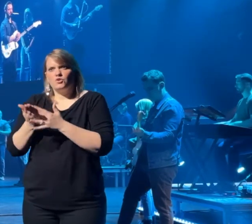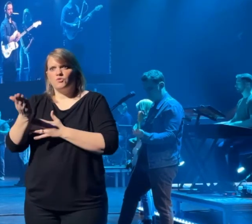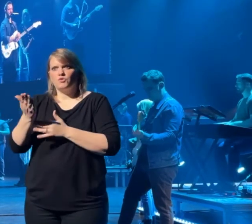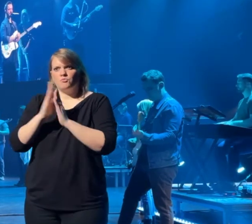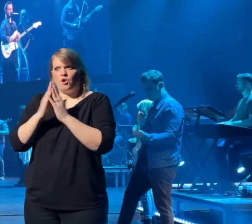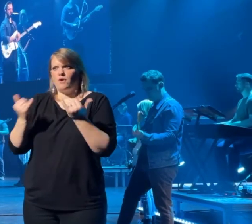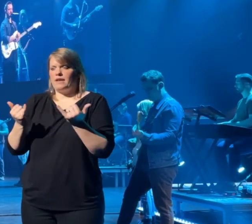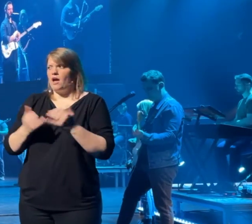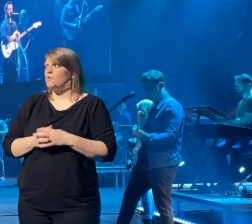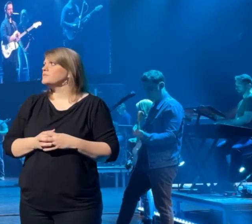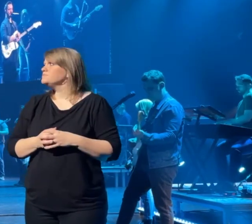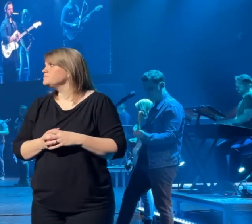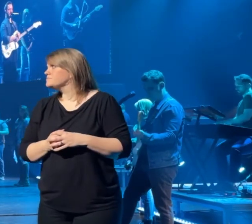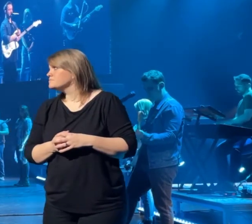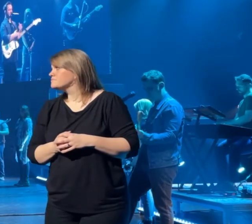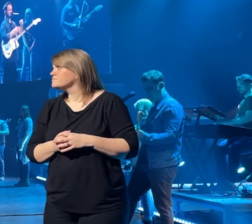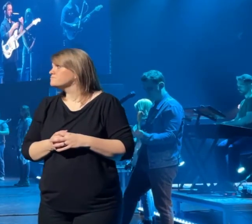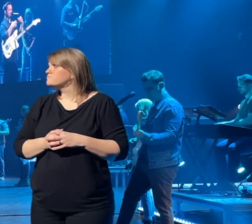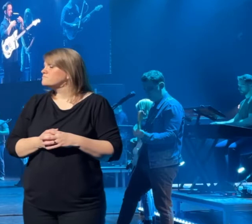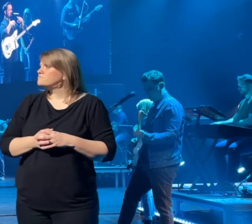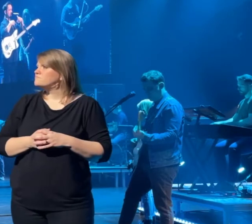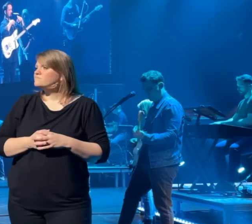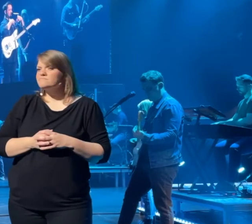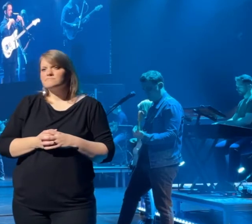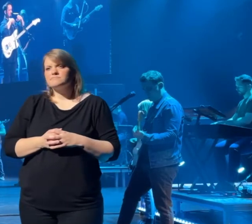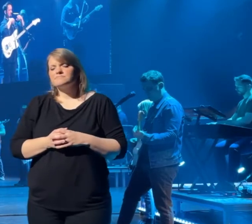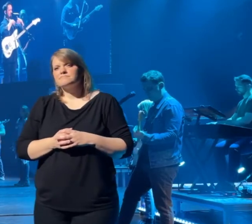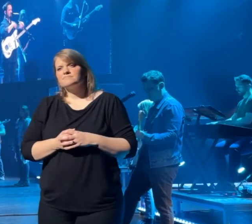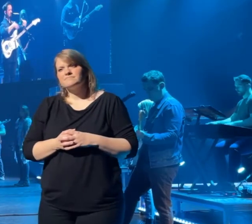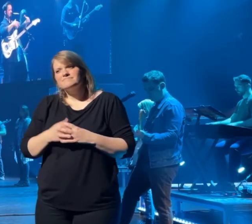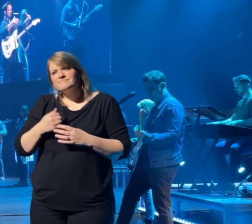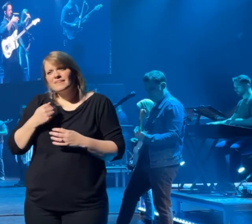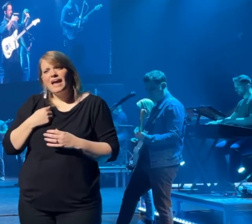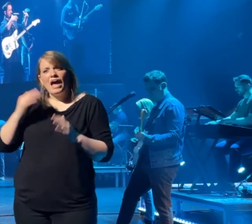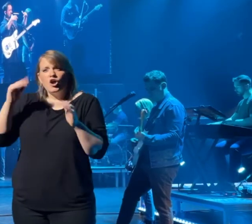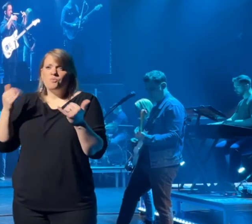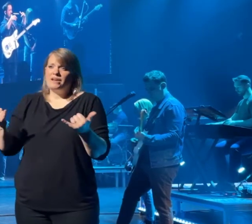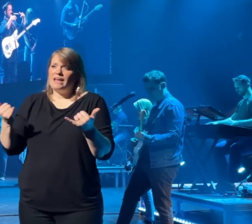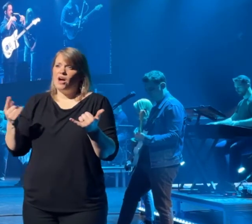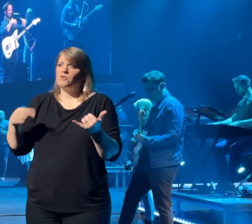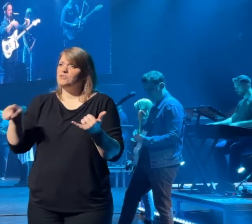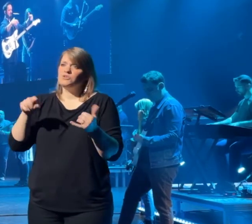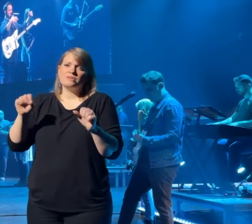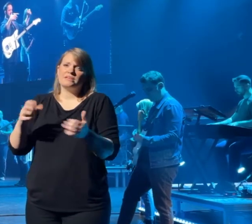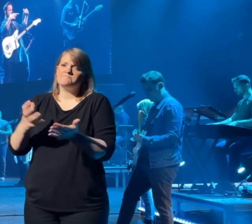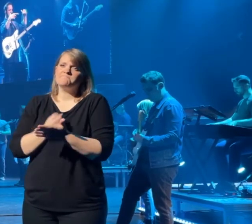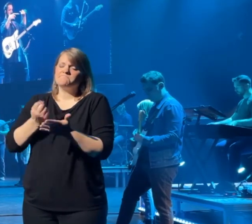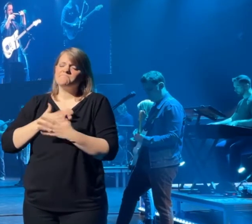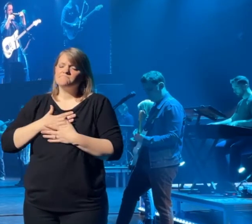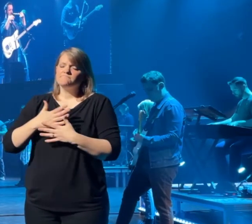And I just hope that you can take some deep breaths, engage with this